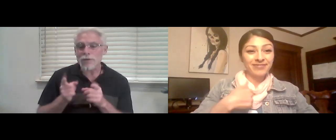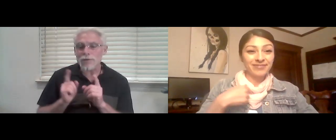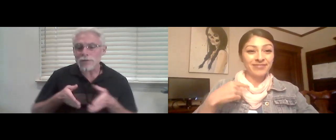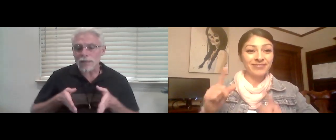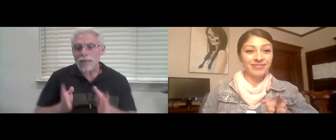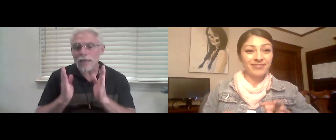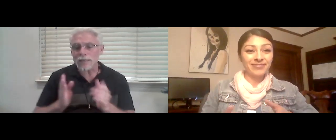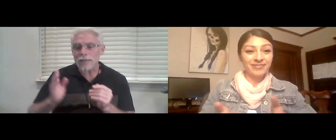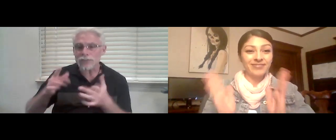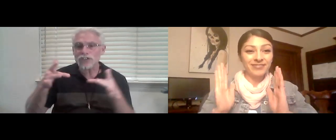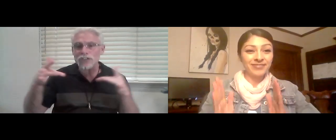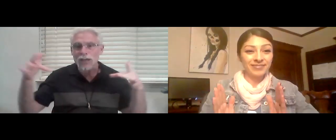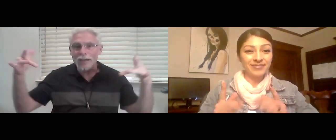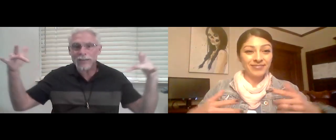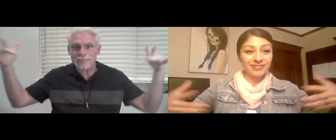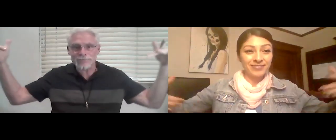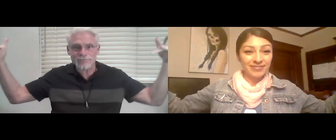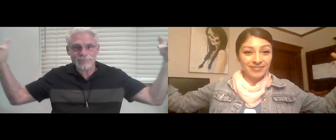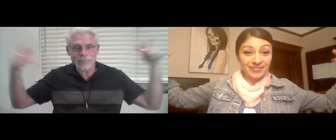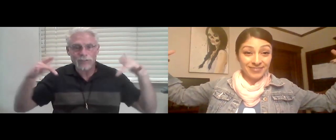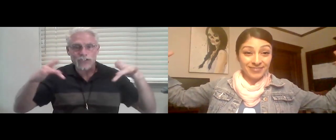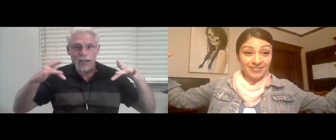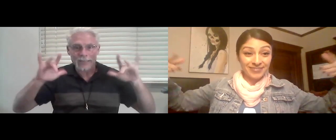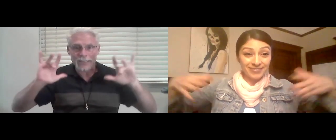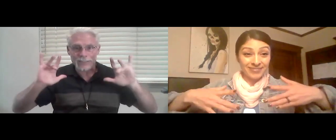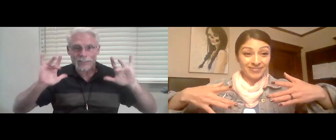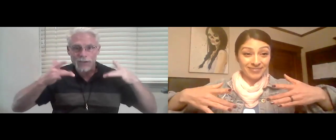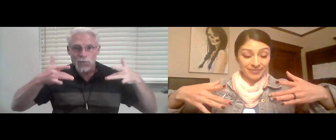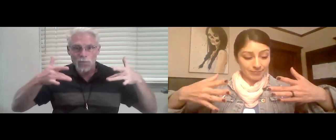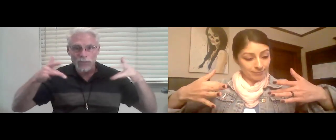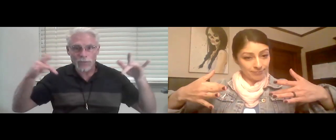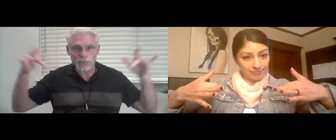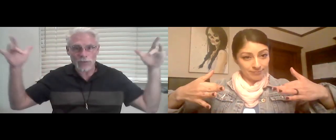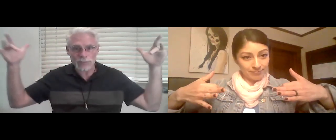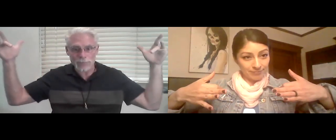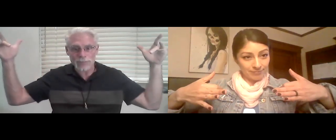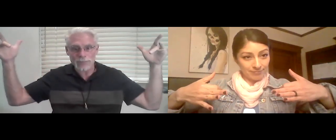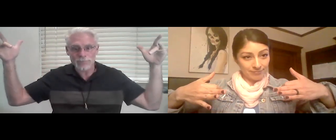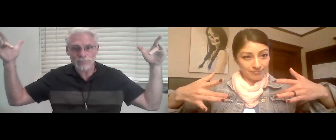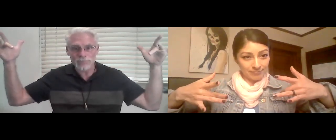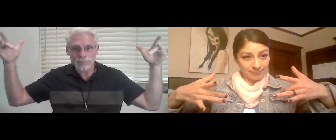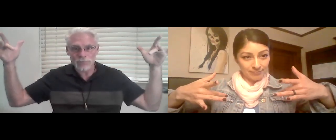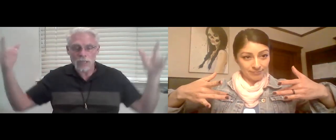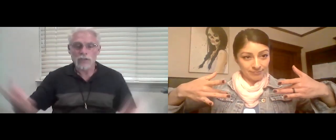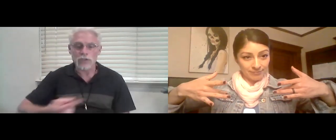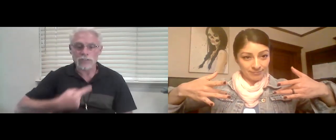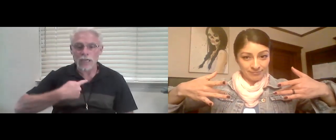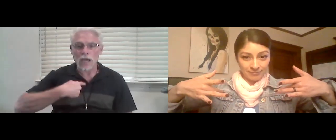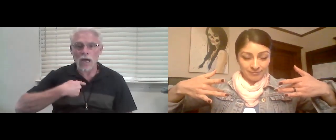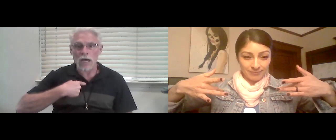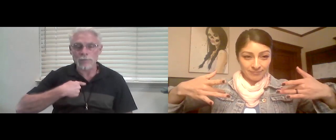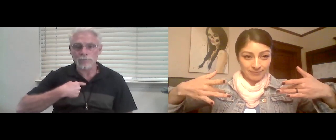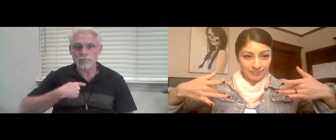I'm gonna let it shine. Now, shine is with your fingertips. So you